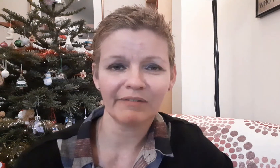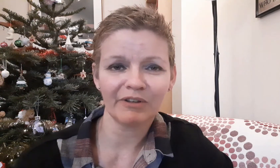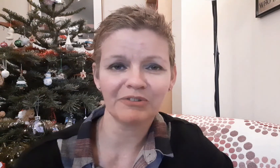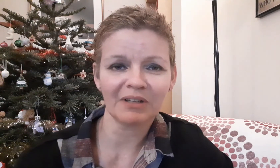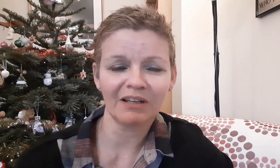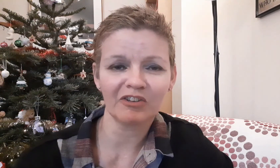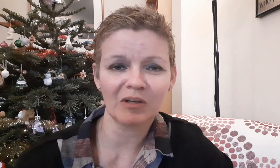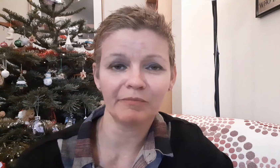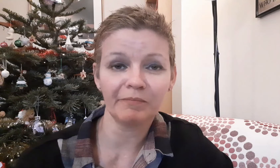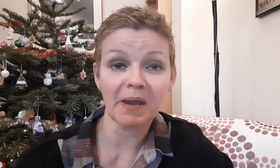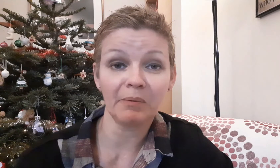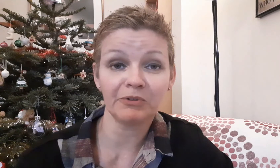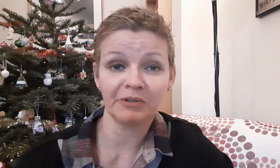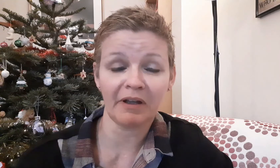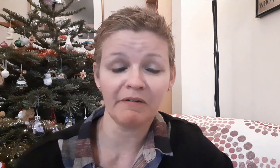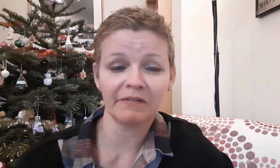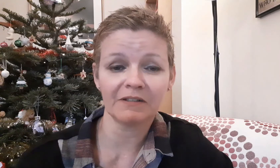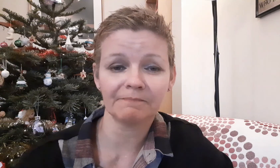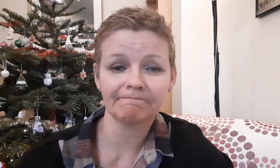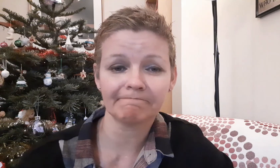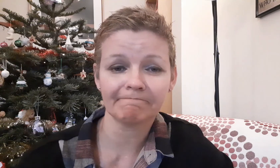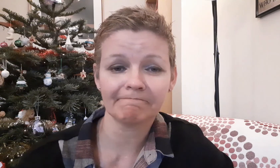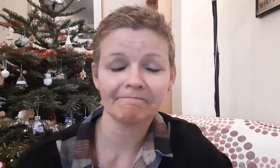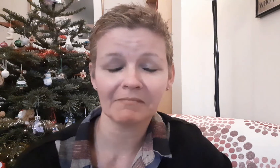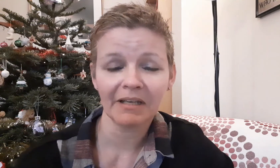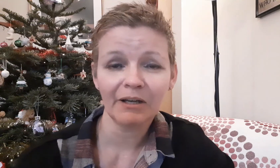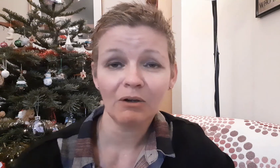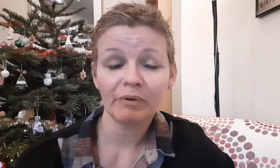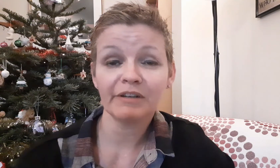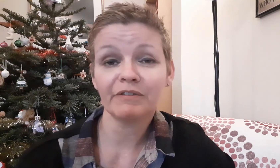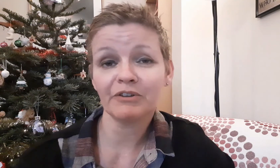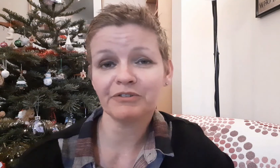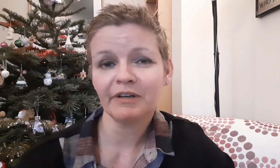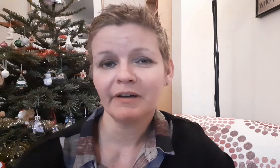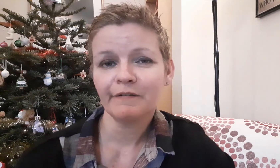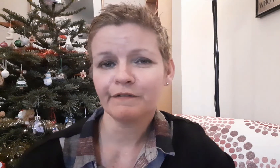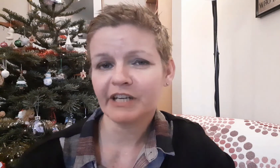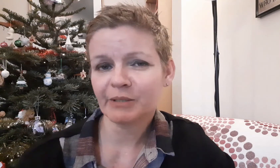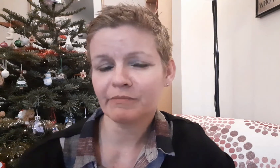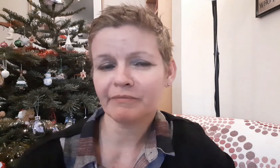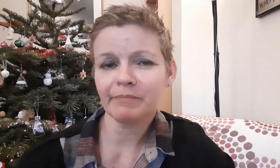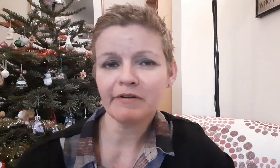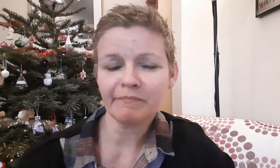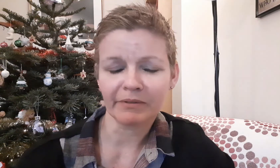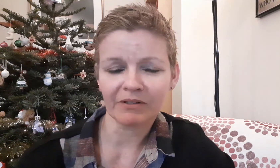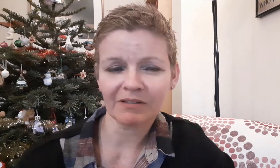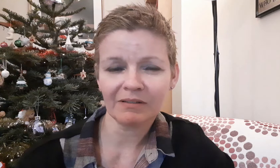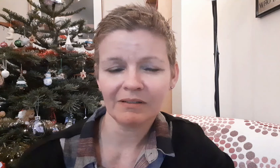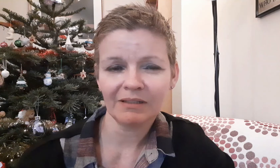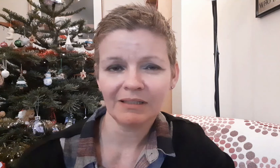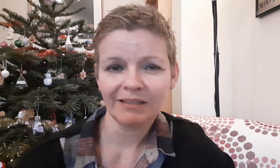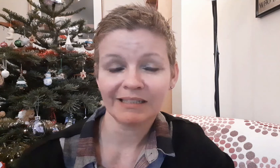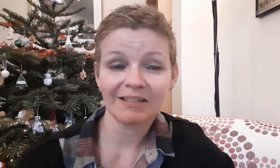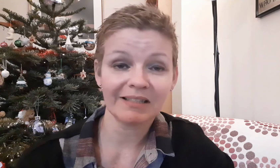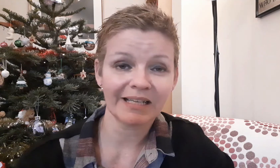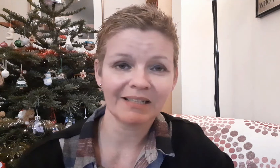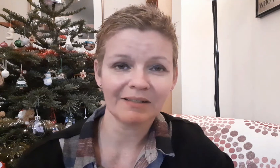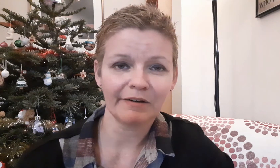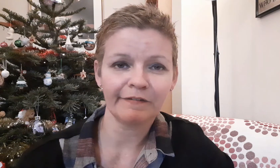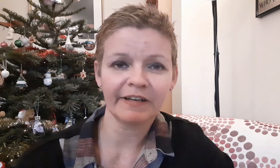lost a large number of people to COVID. We have lost freedom of movement, and instead our freedom